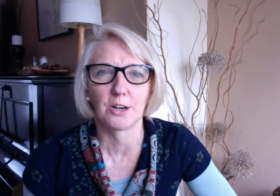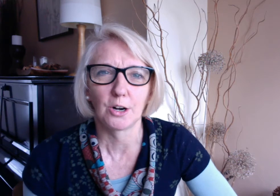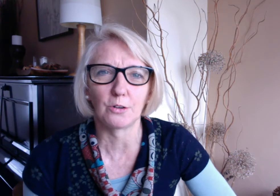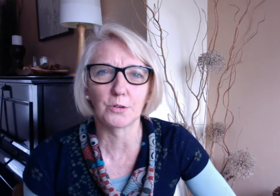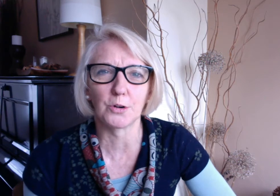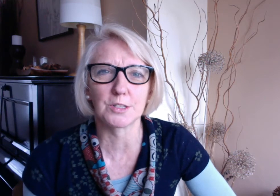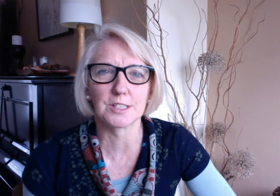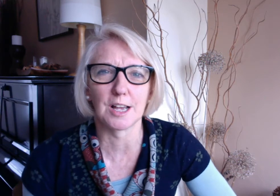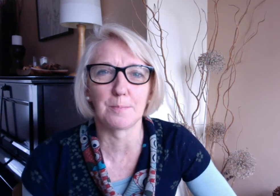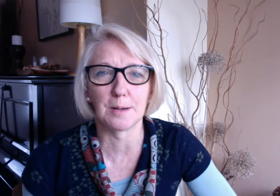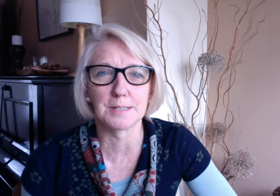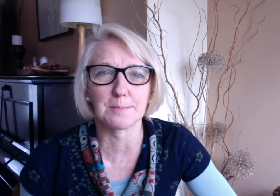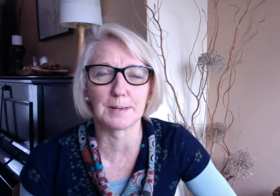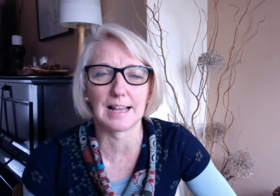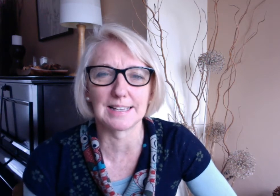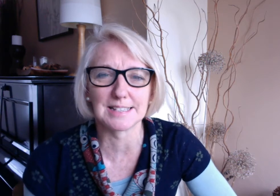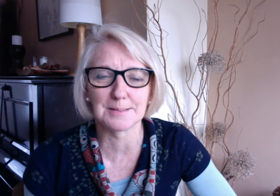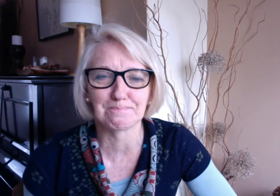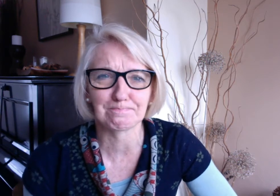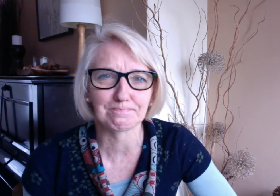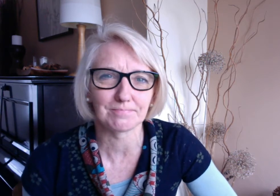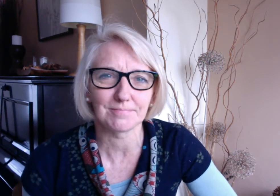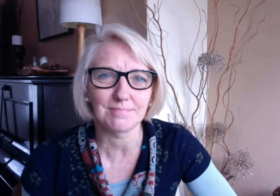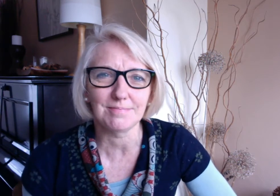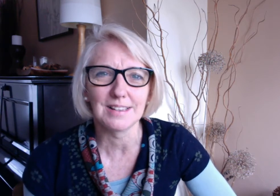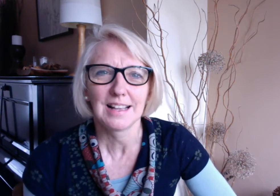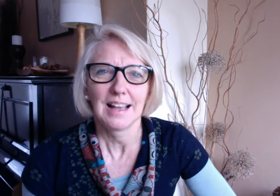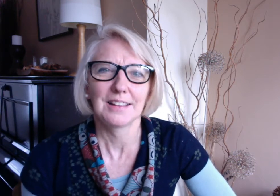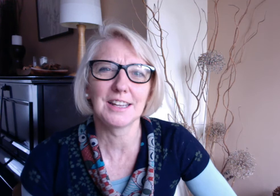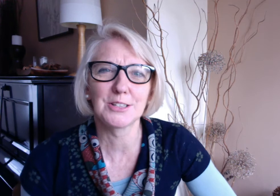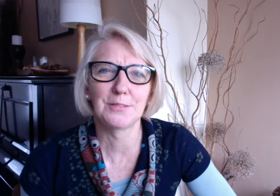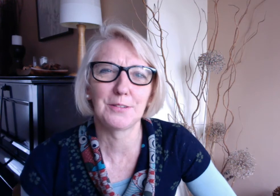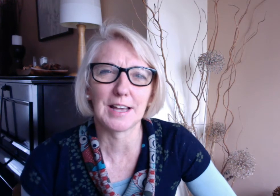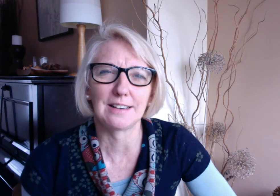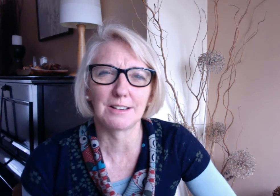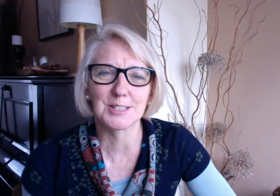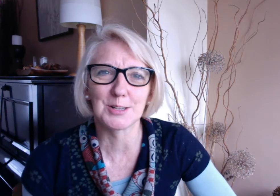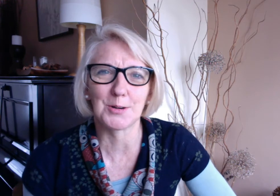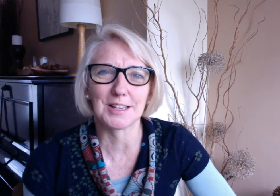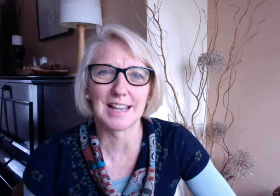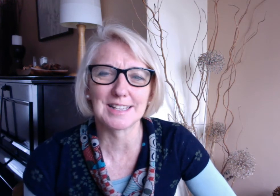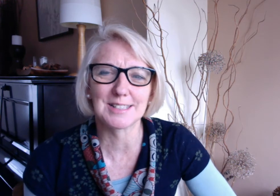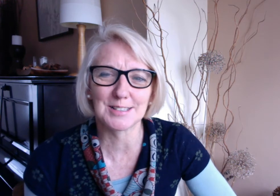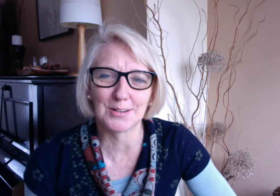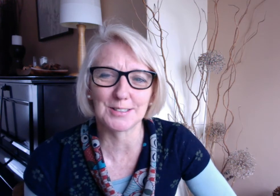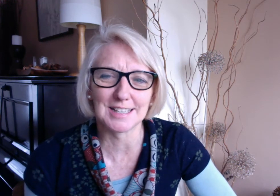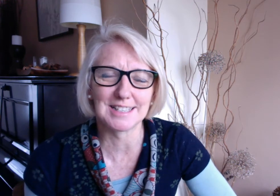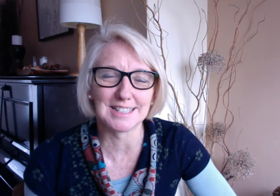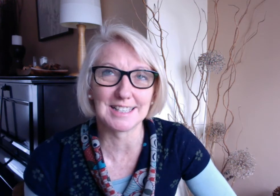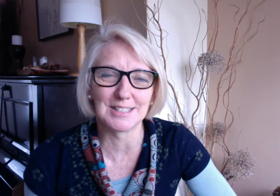of God's purpose and plans. And thank you to Effie for that last song. Yes, God is indeed